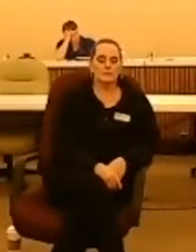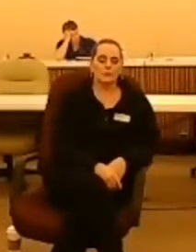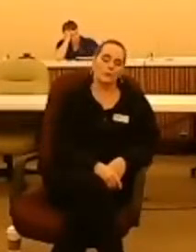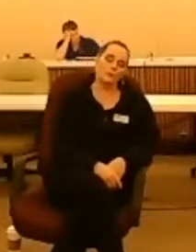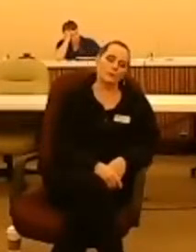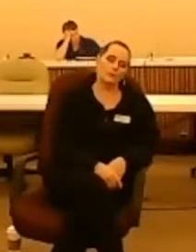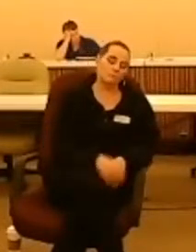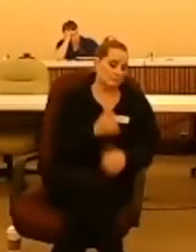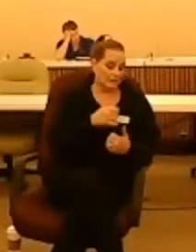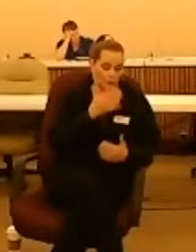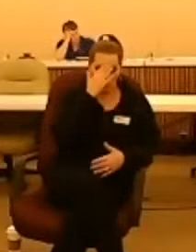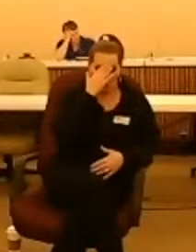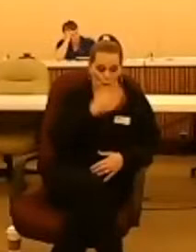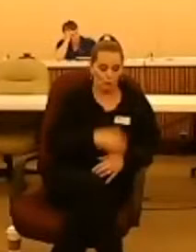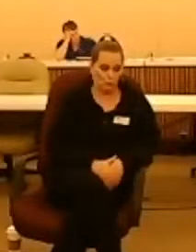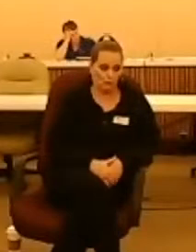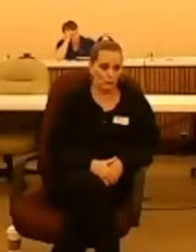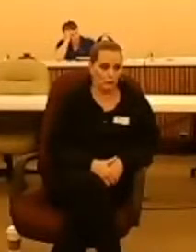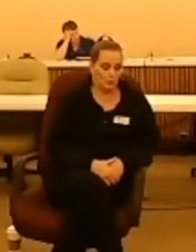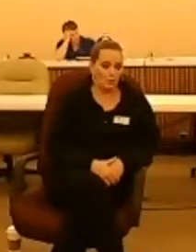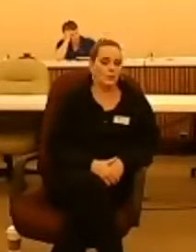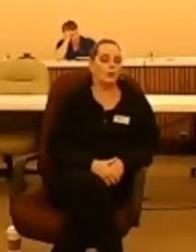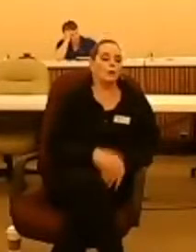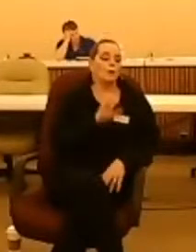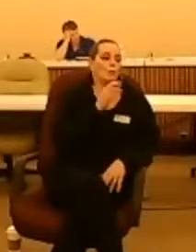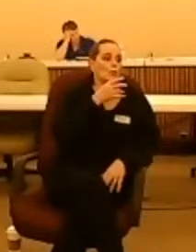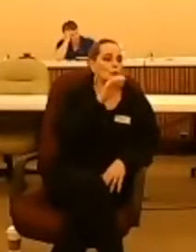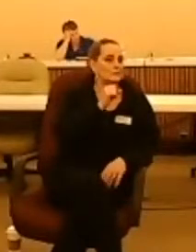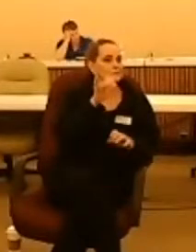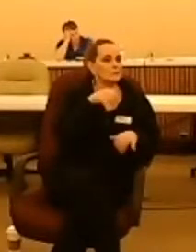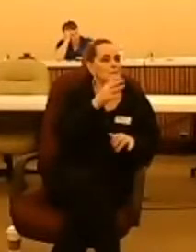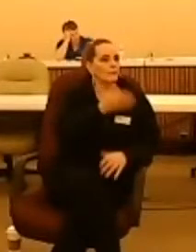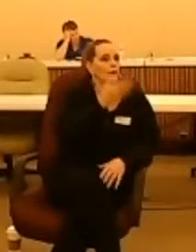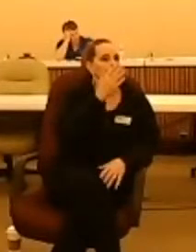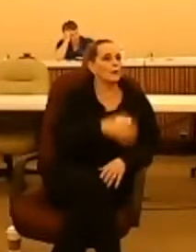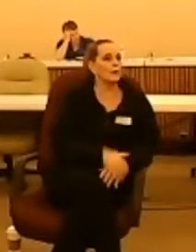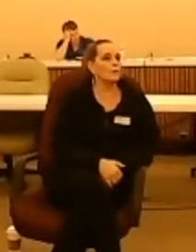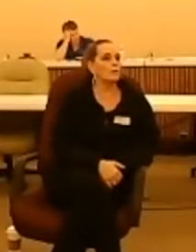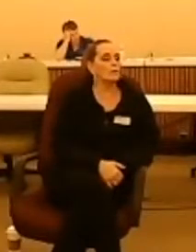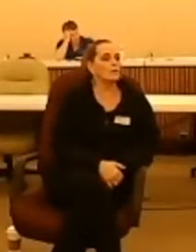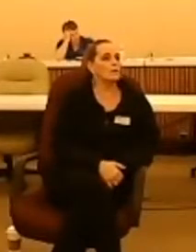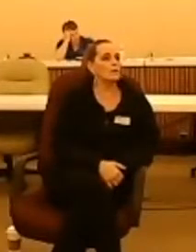Does anyone know? Chris, are you on still? And do you know if